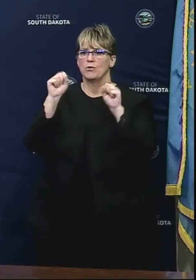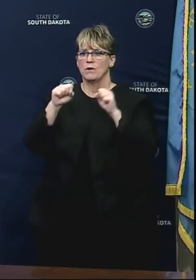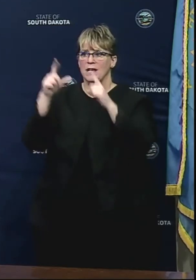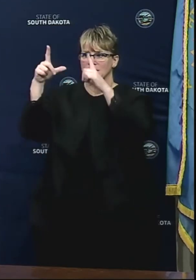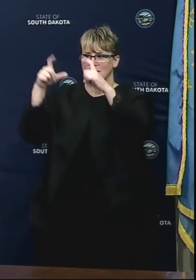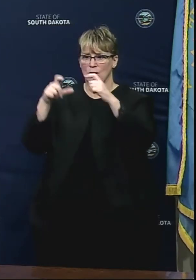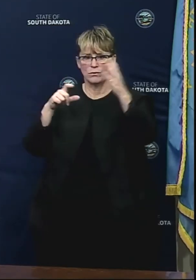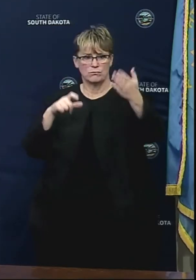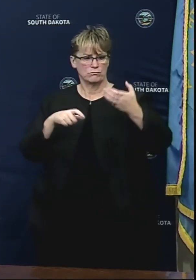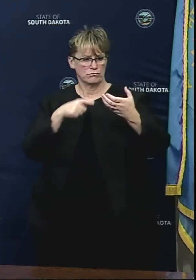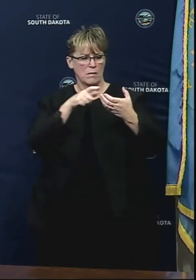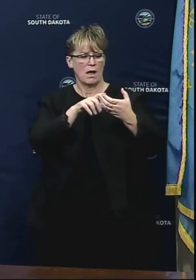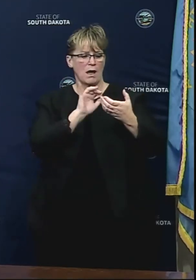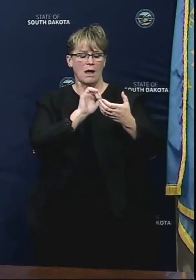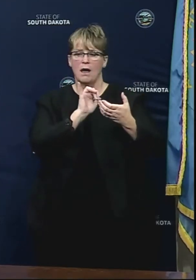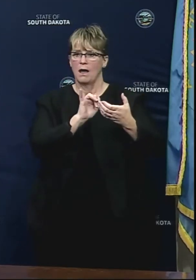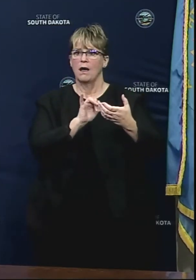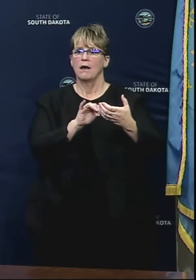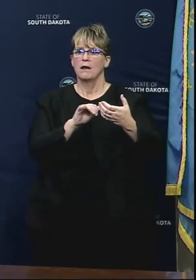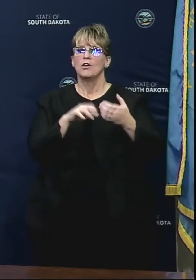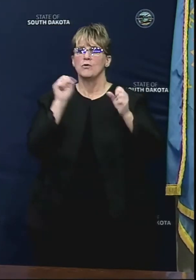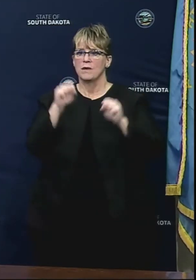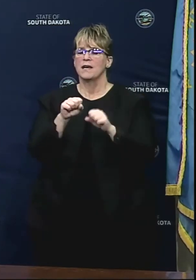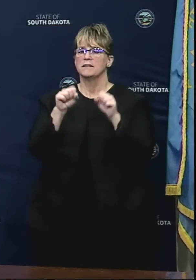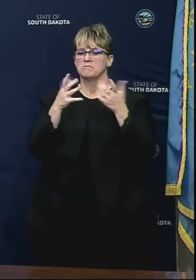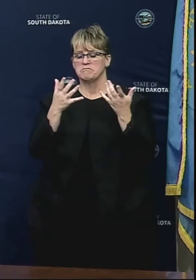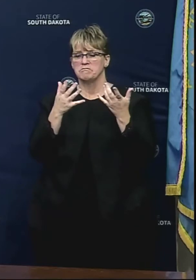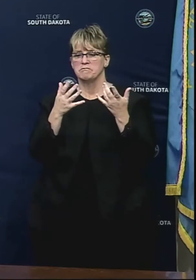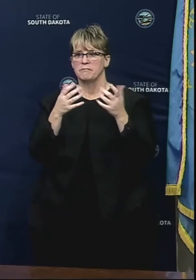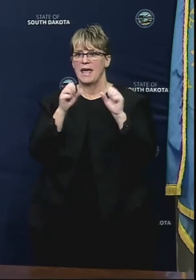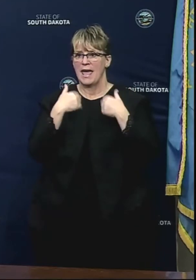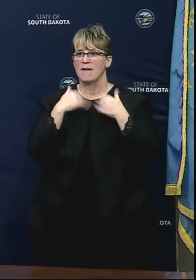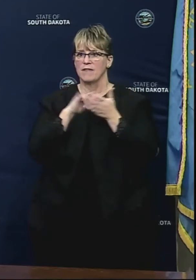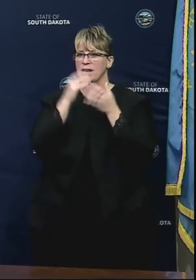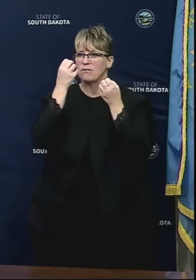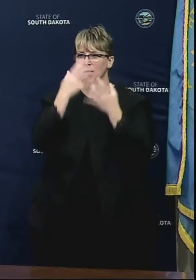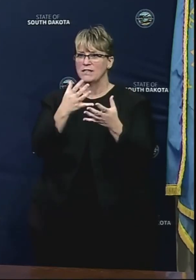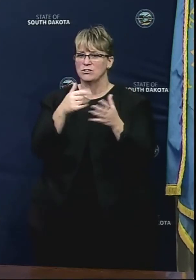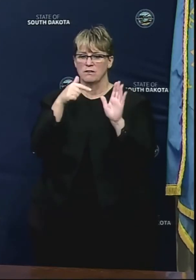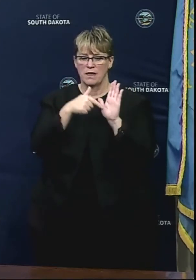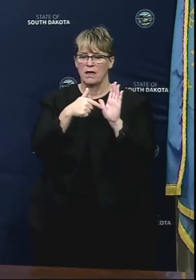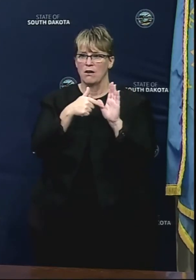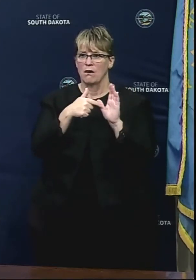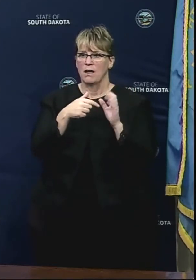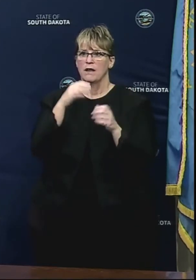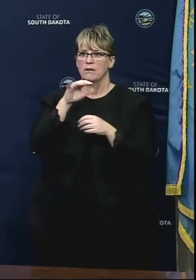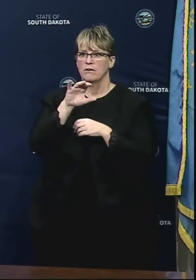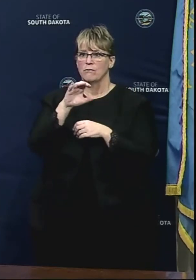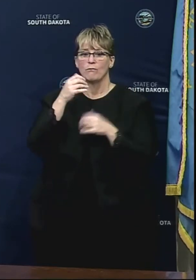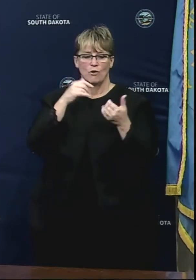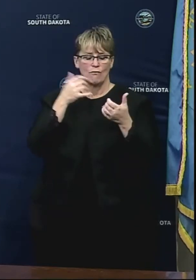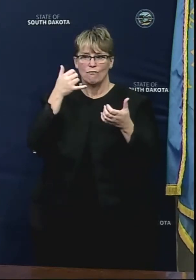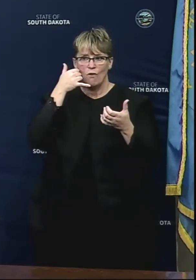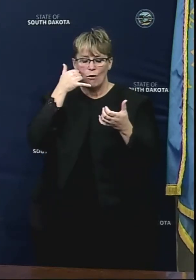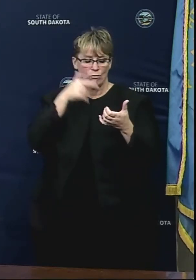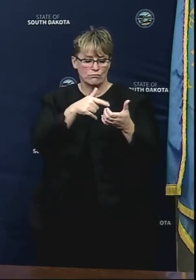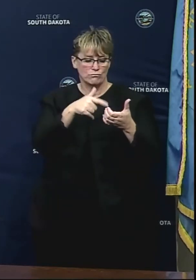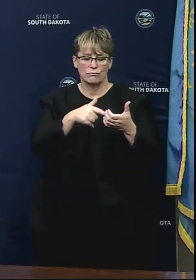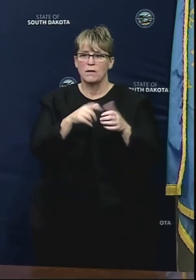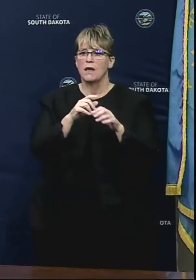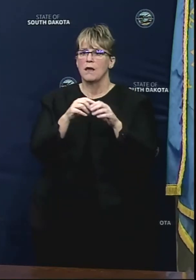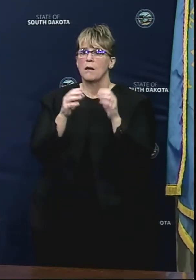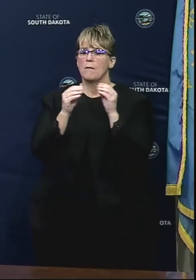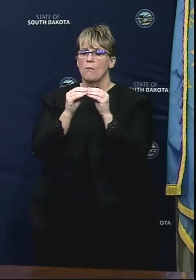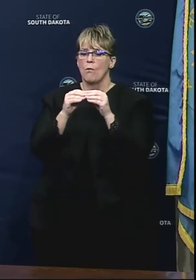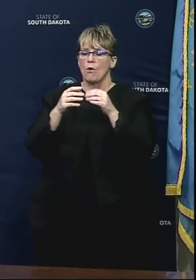just to refer to the app then if you ever do test positive, and we'll have all the information there, and it'll save us time, but it'll also be much